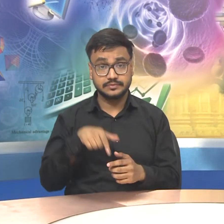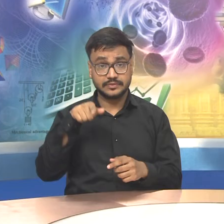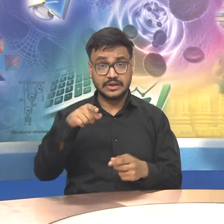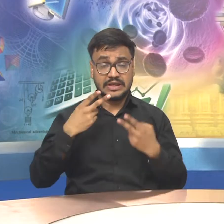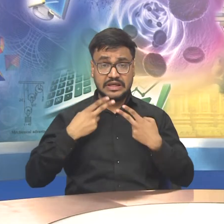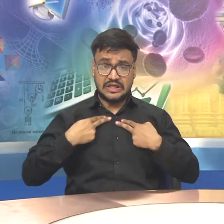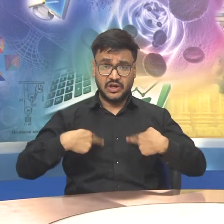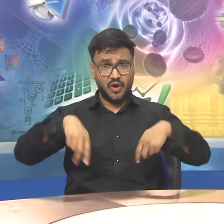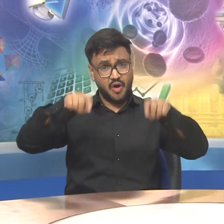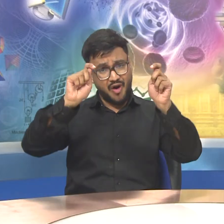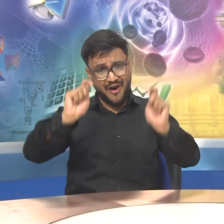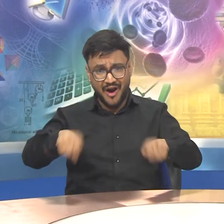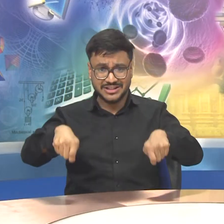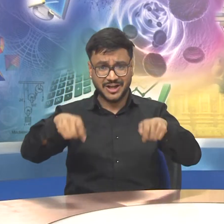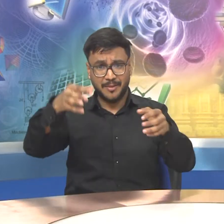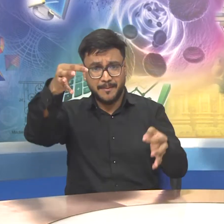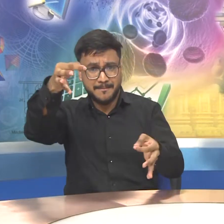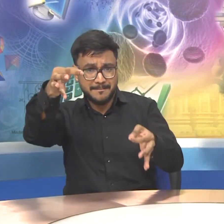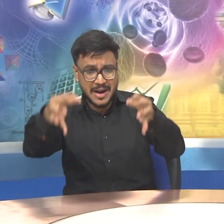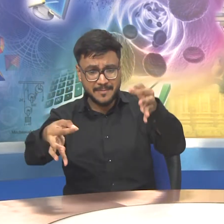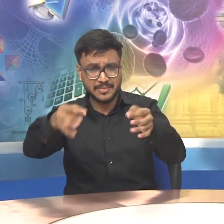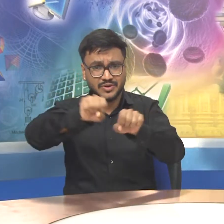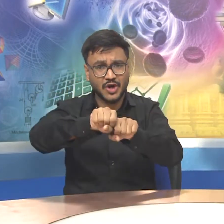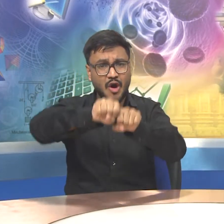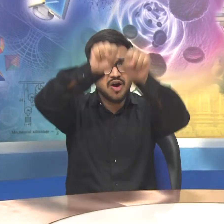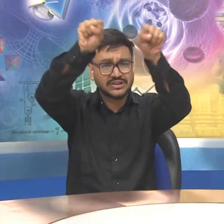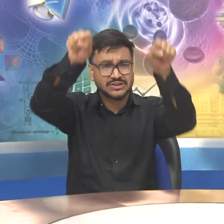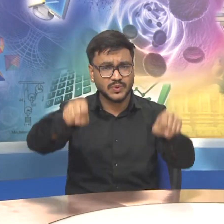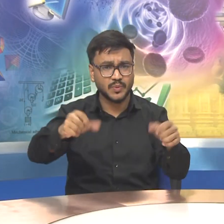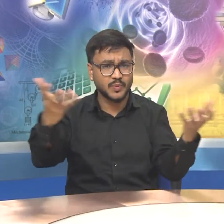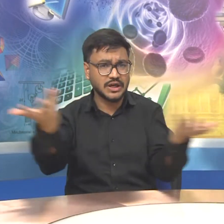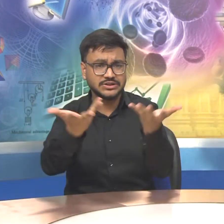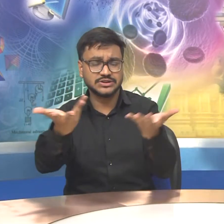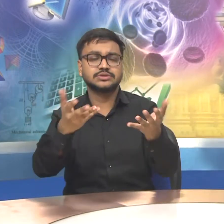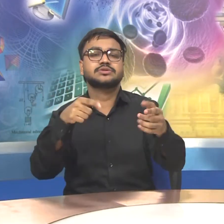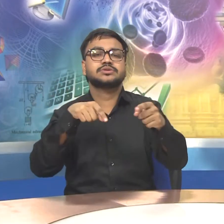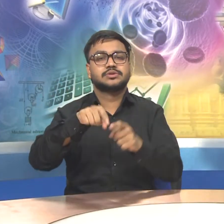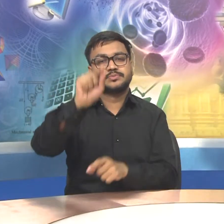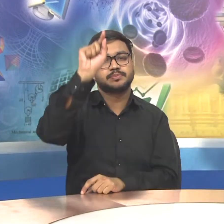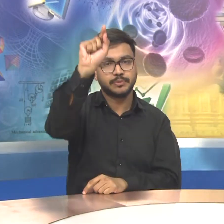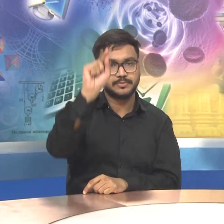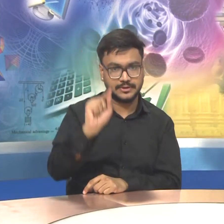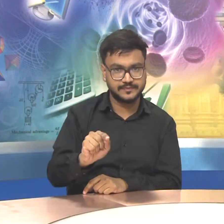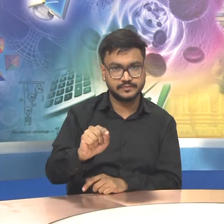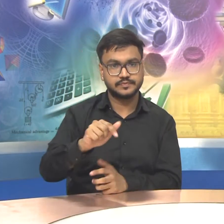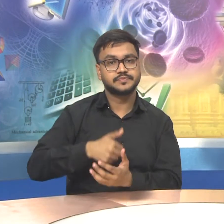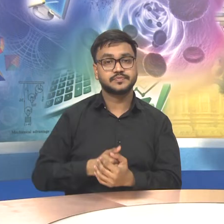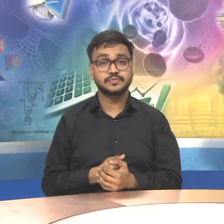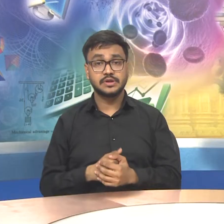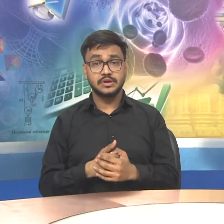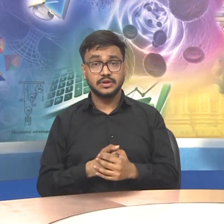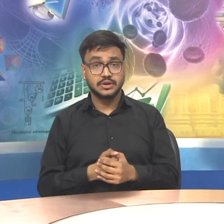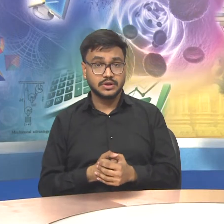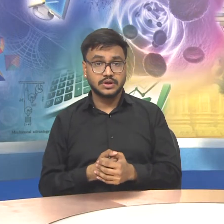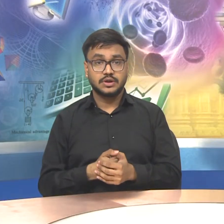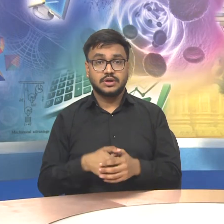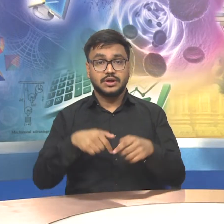Now we have learned our difficult word, so we can begin with our chapter. And the topic is